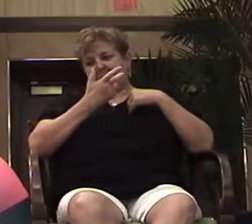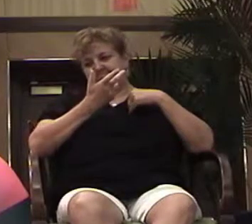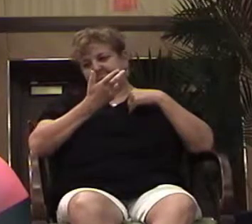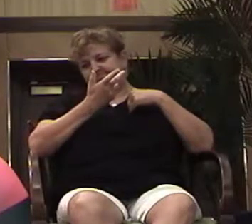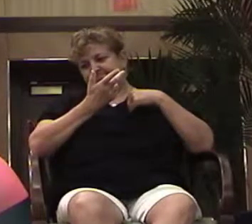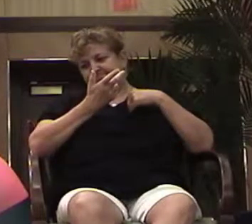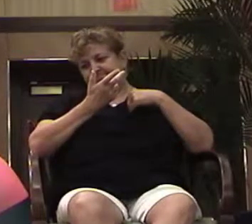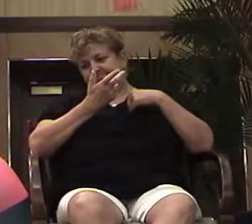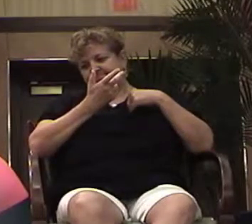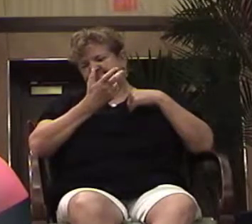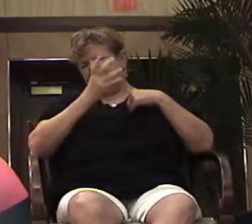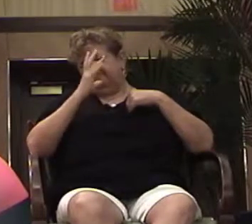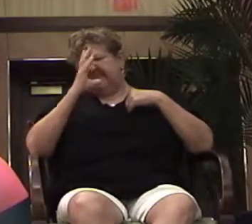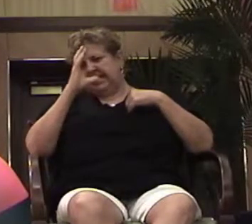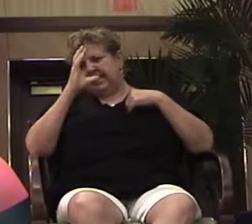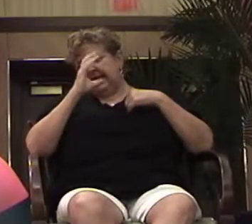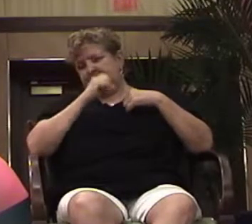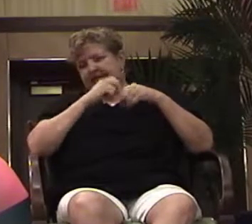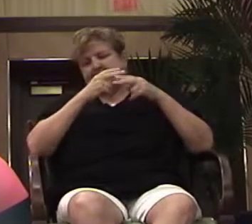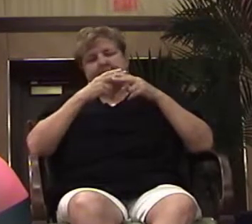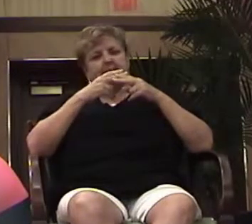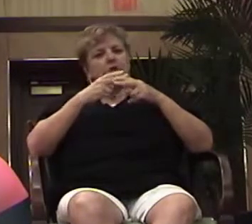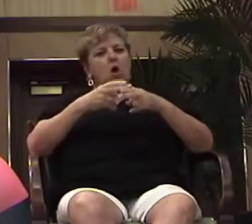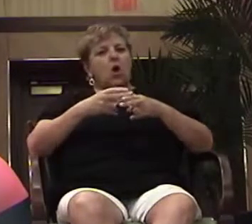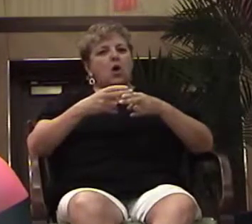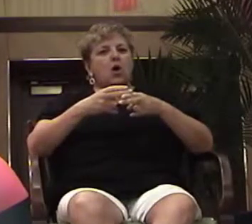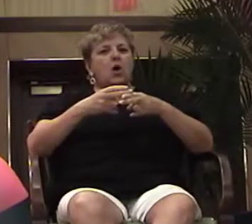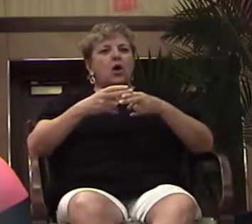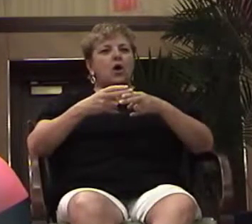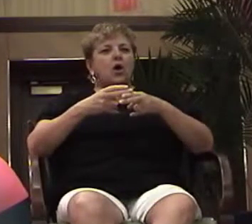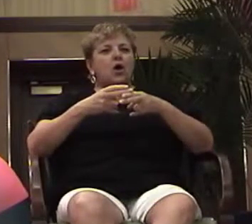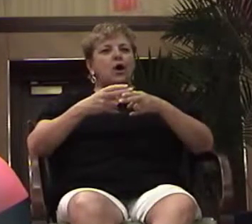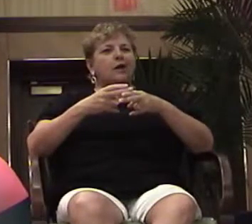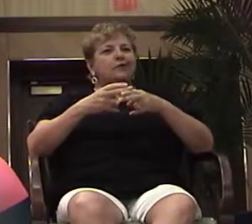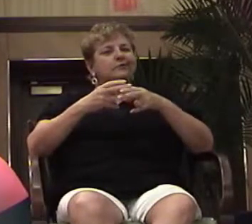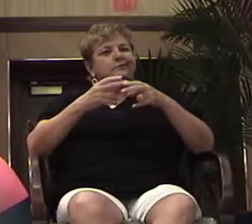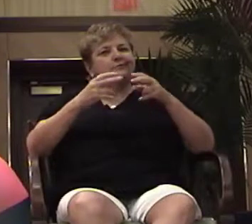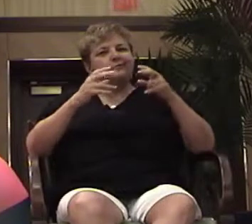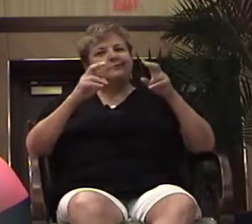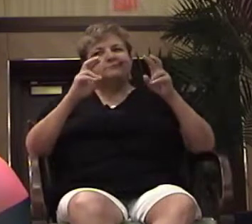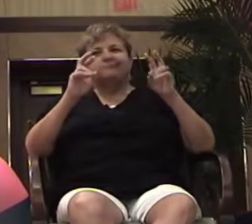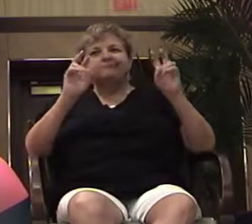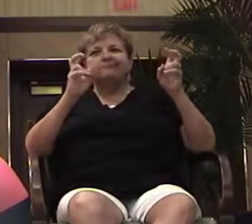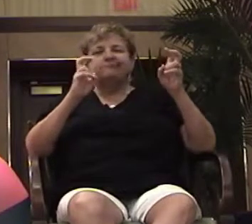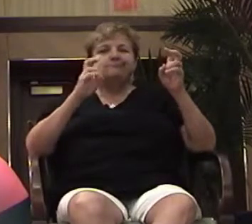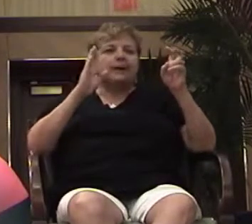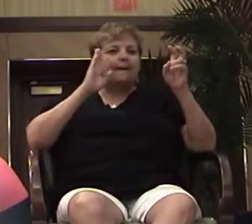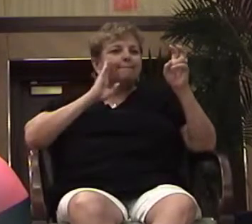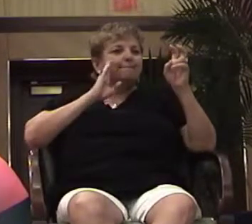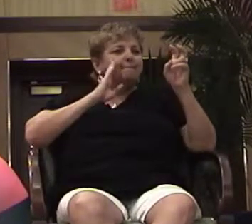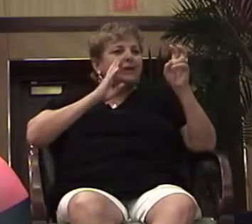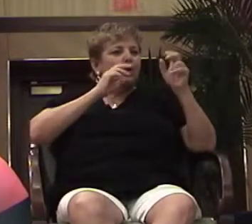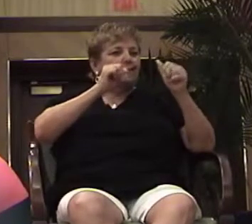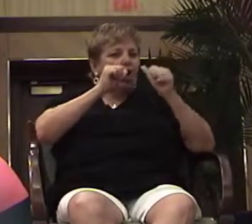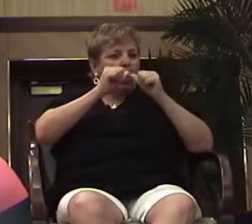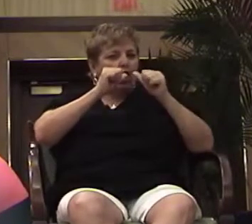I guess you'd call it a beer bar. In West Virginia, all of the